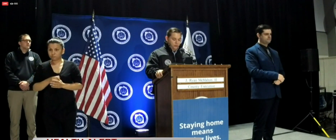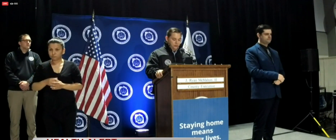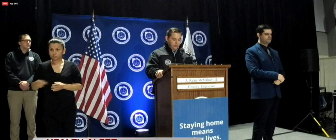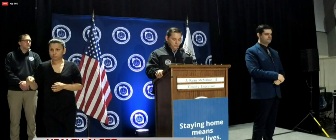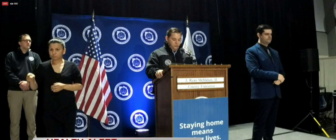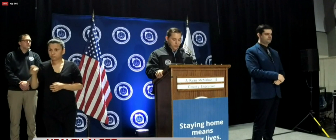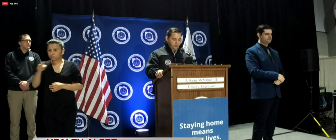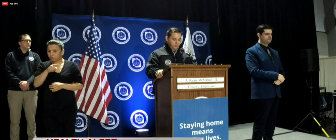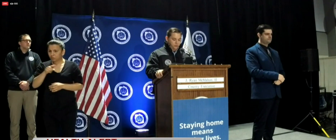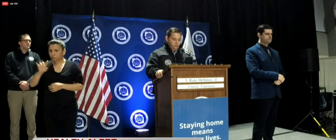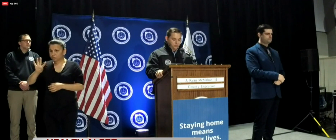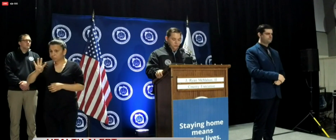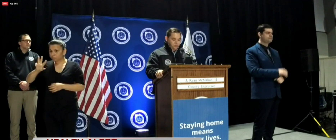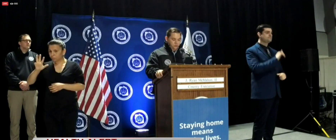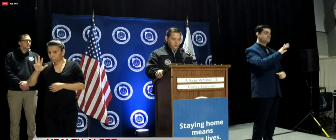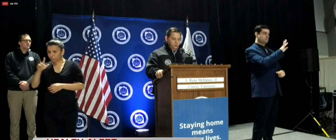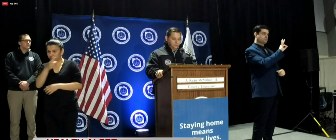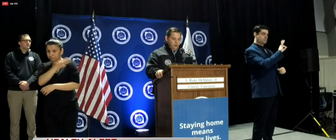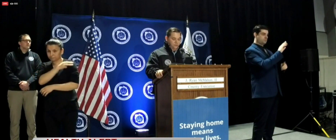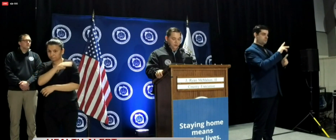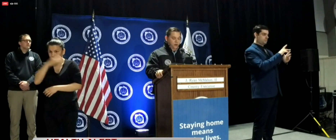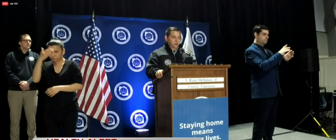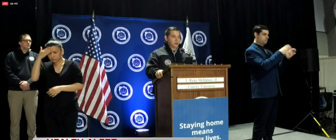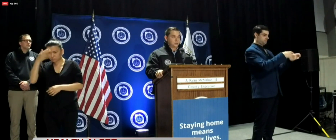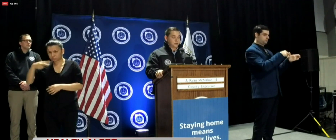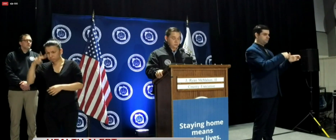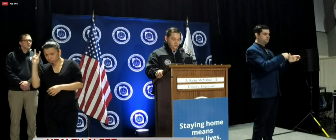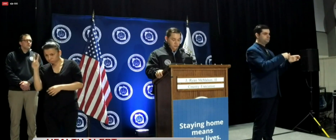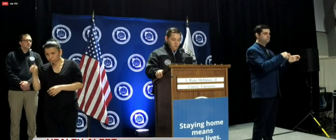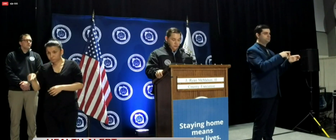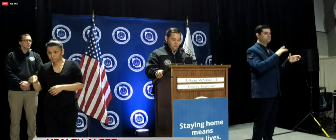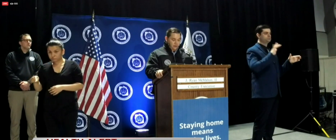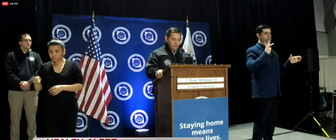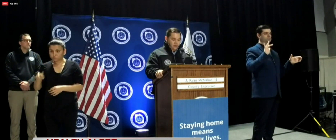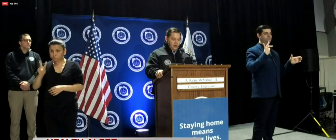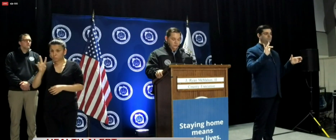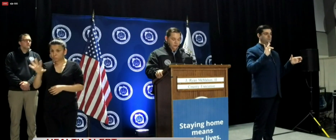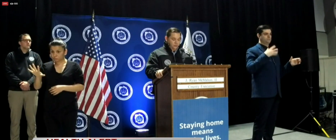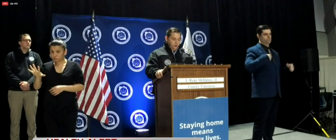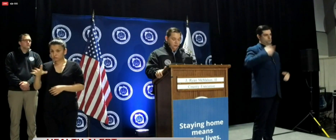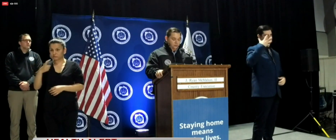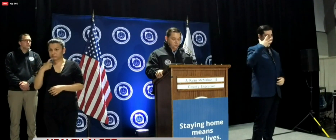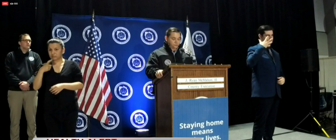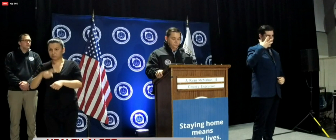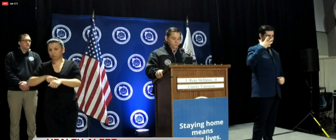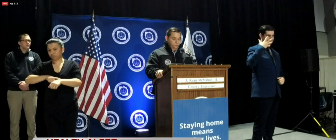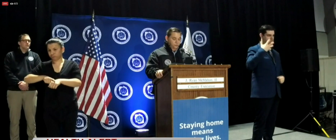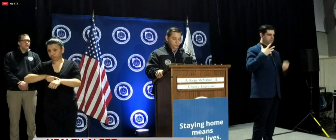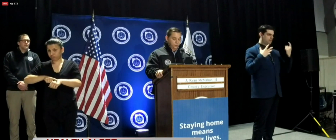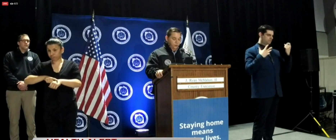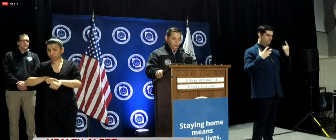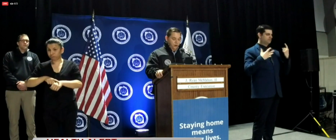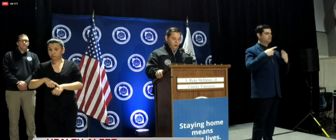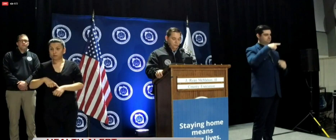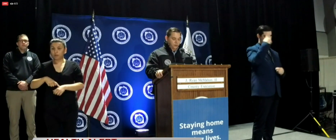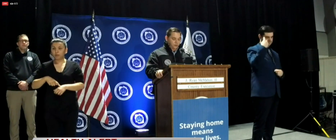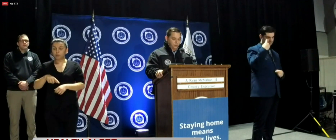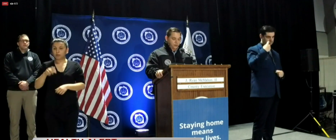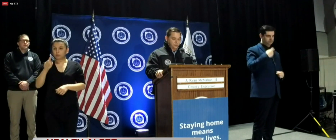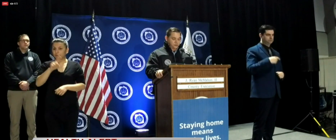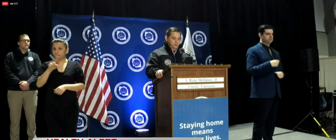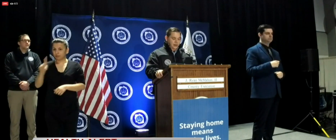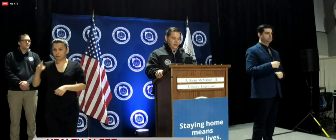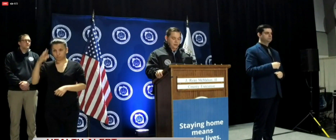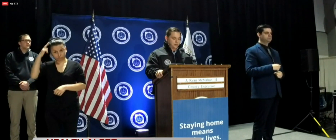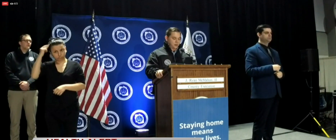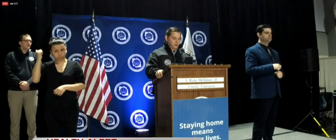When we get them, we share them with you. 25 are Caucasian, 11 are African American, 4 are of another